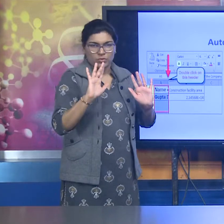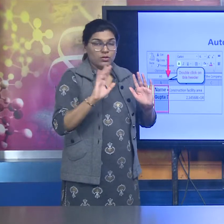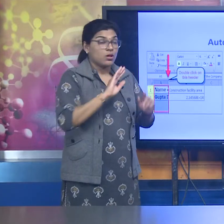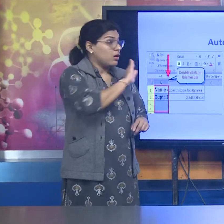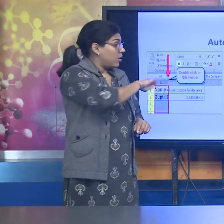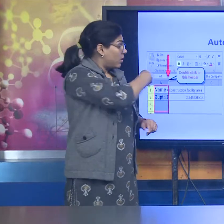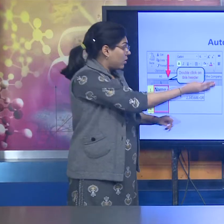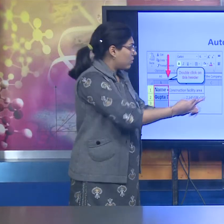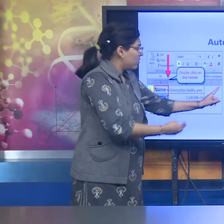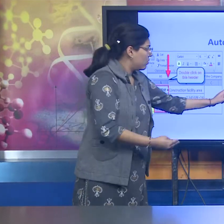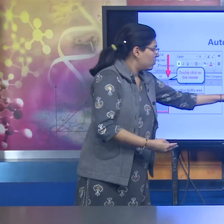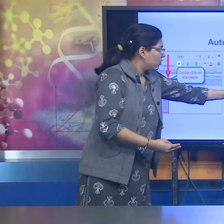At one,